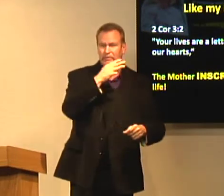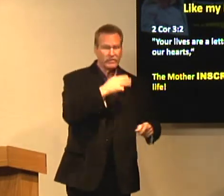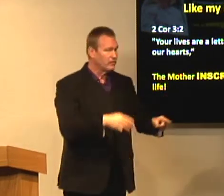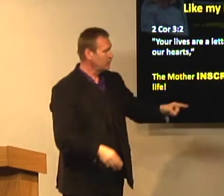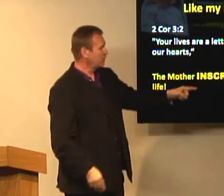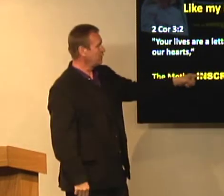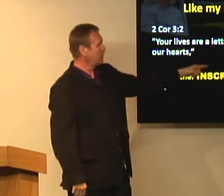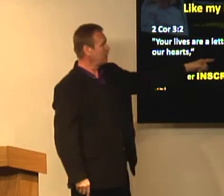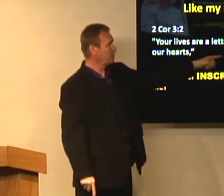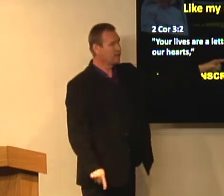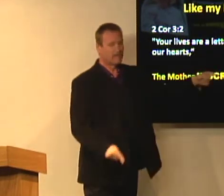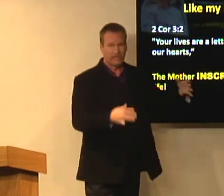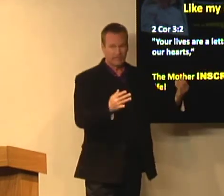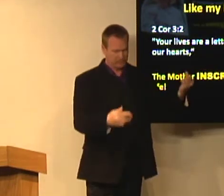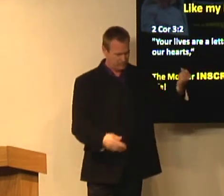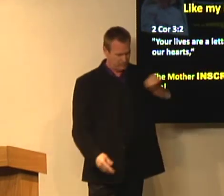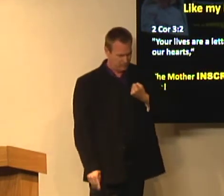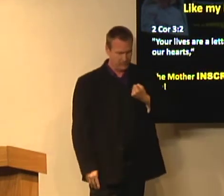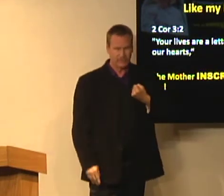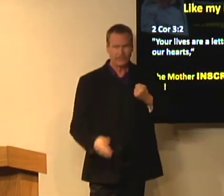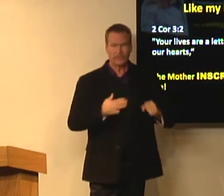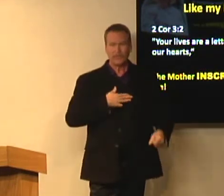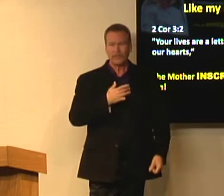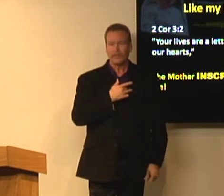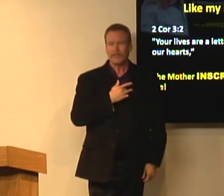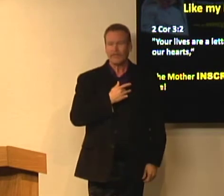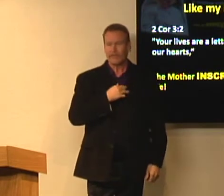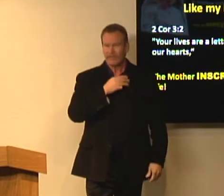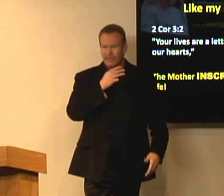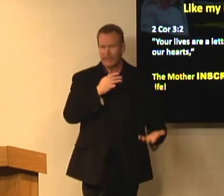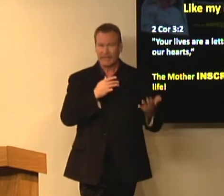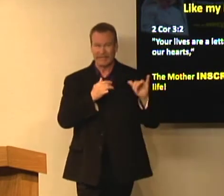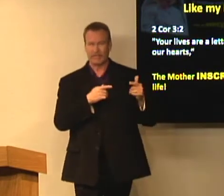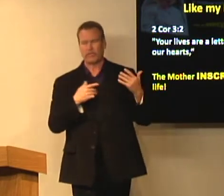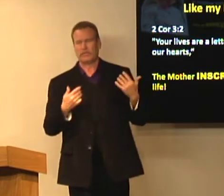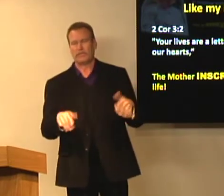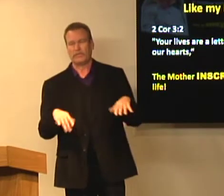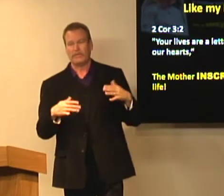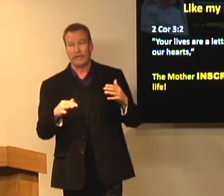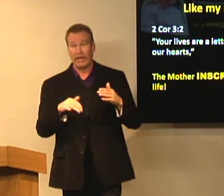she showed how to live life. And that has been inscribed in my heart.